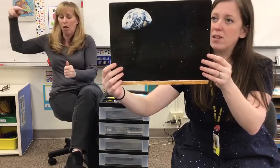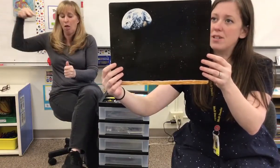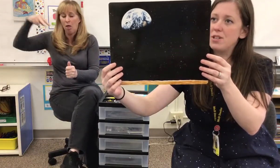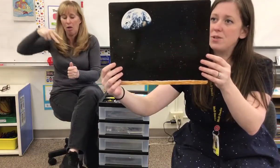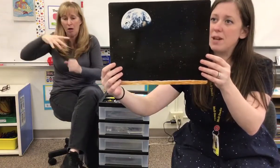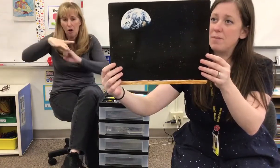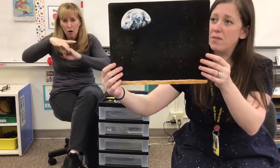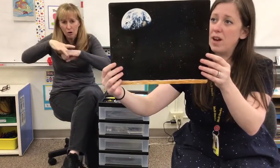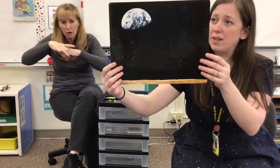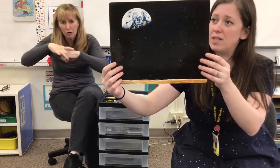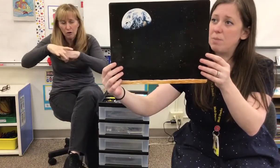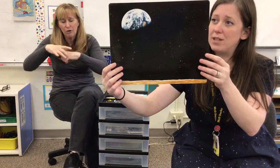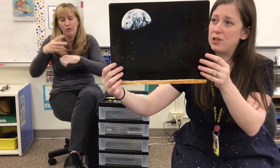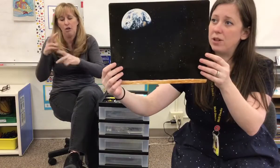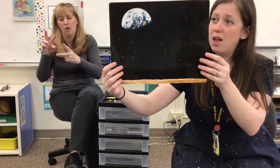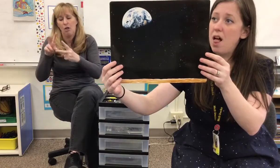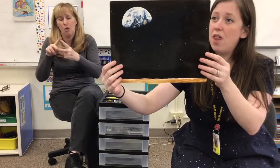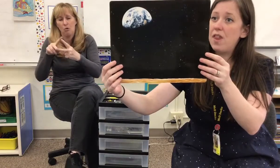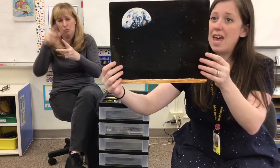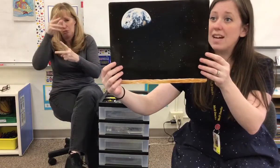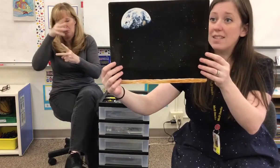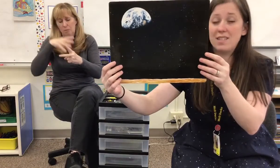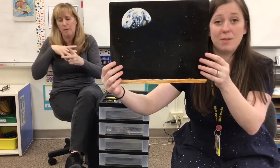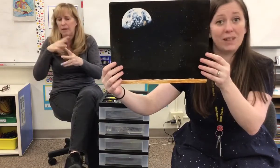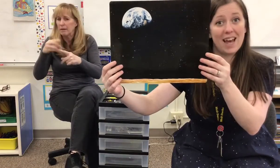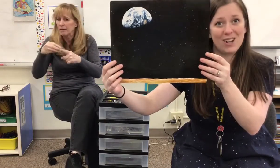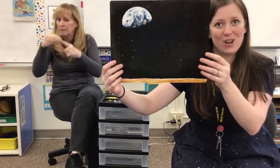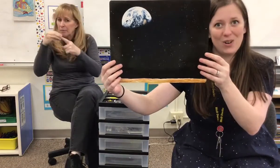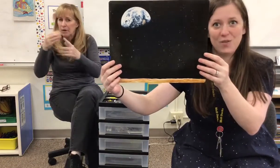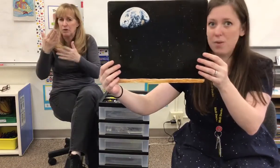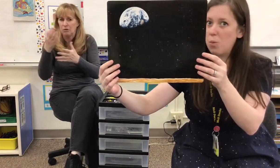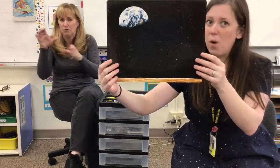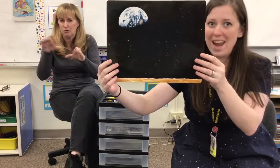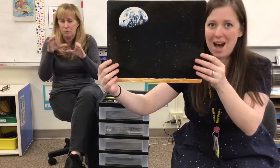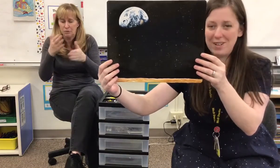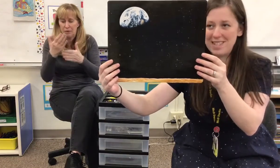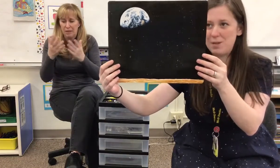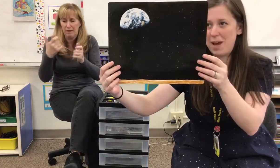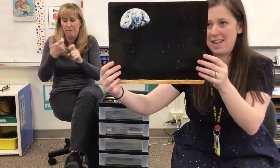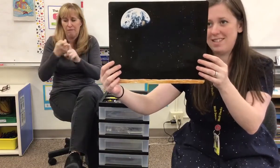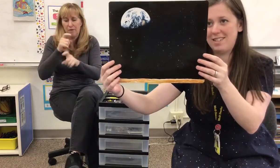and Michael got to do something very special. They got to see planet Earth from